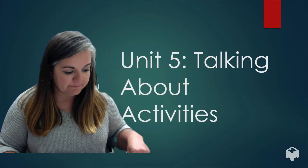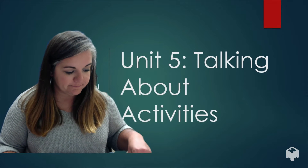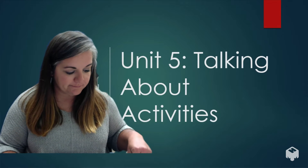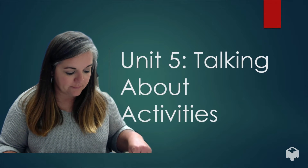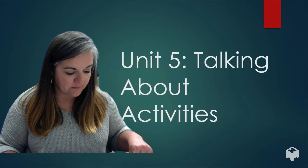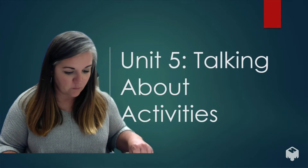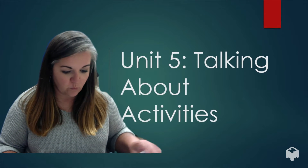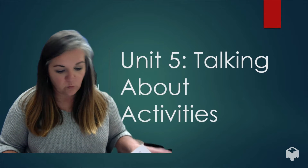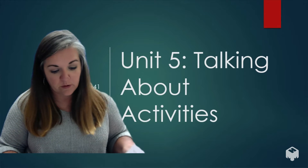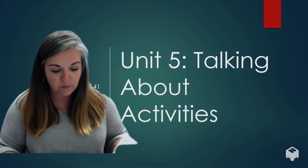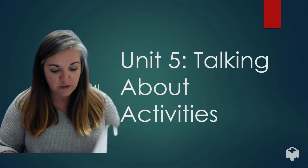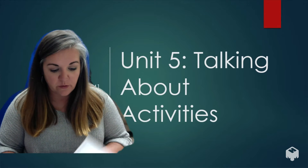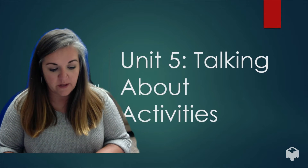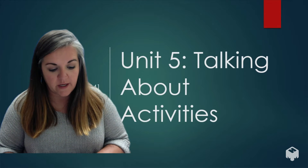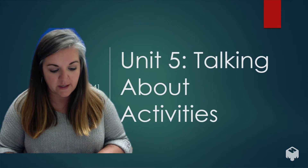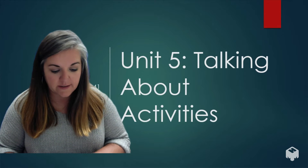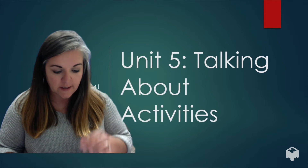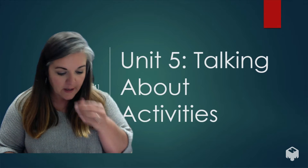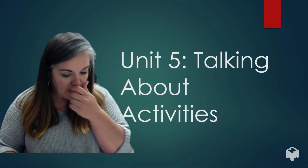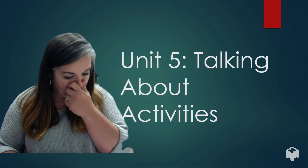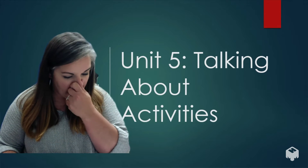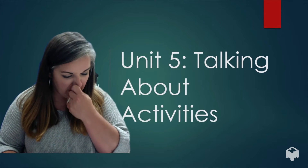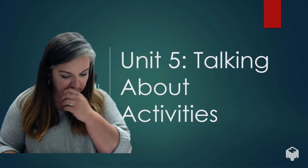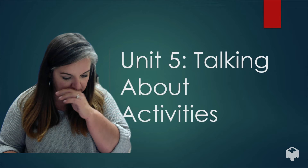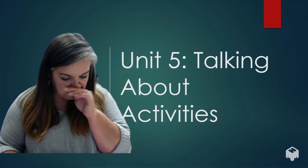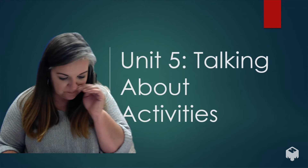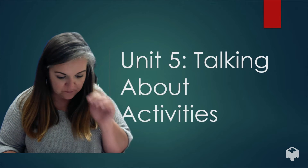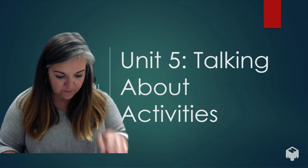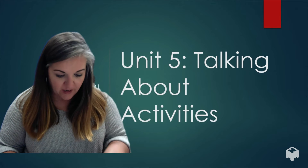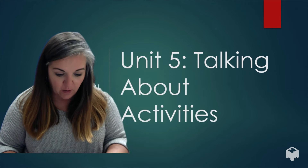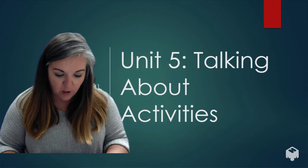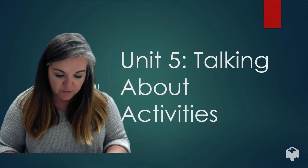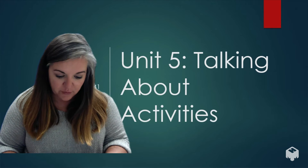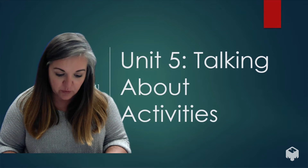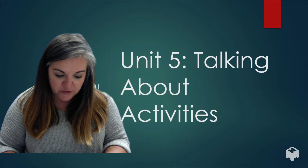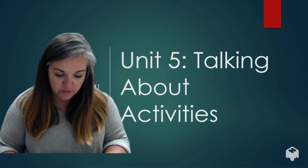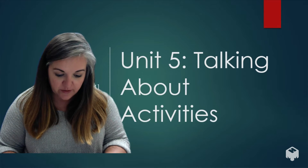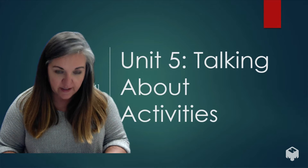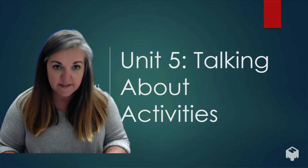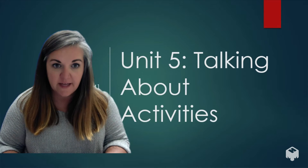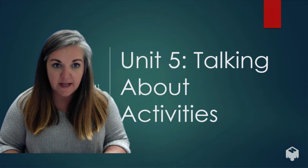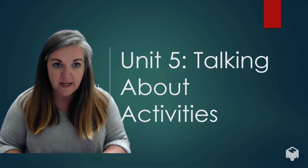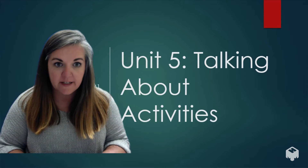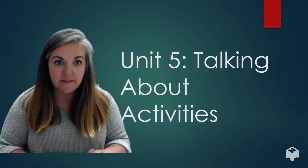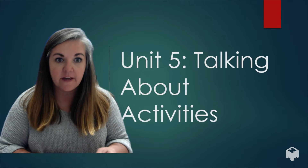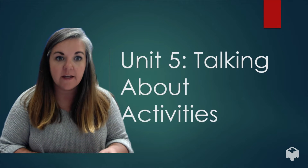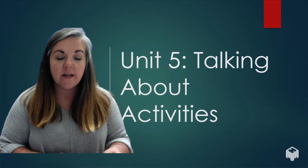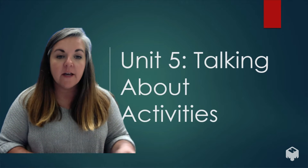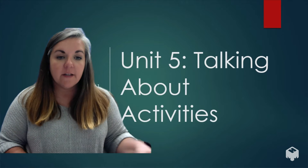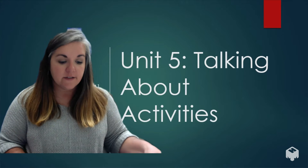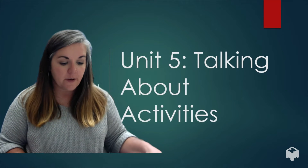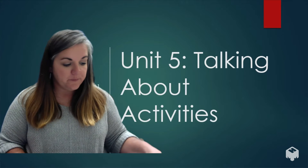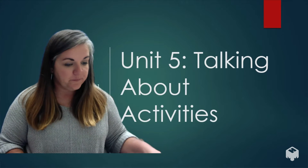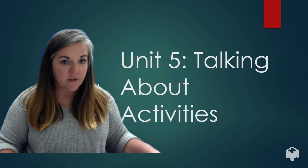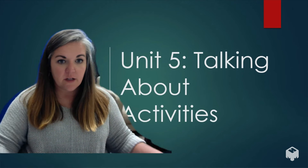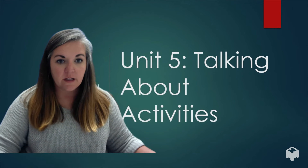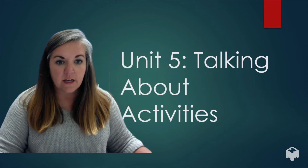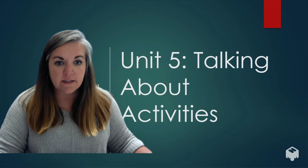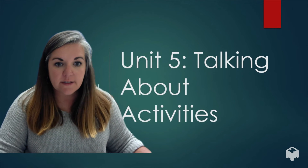how, when we do things, how often we do things, that kind of thing.